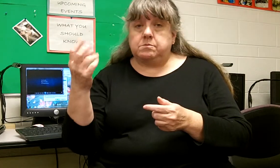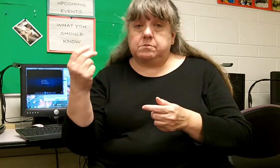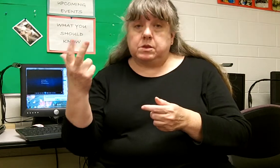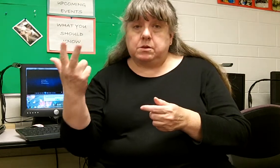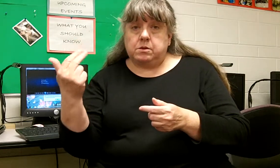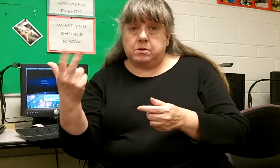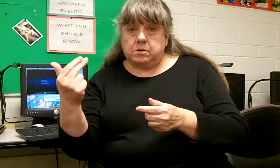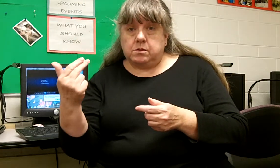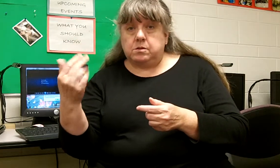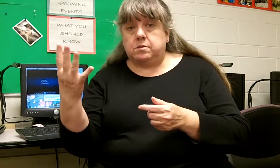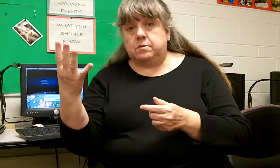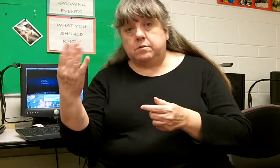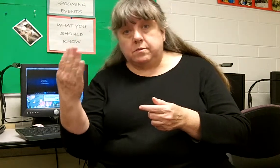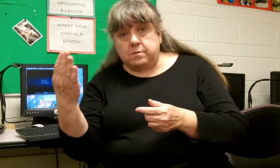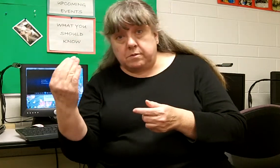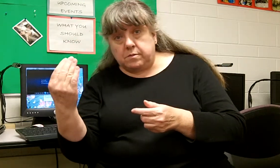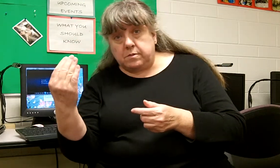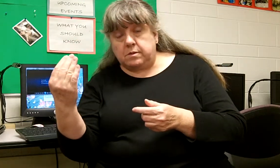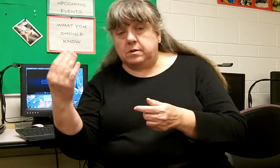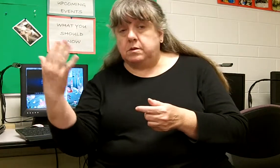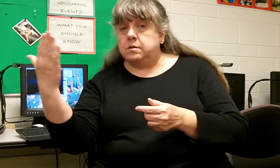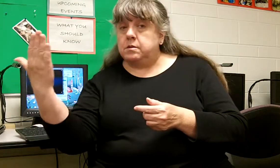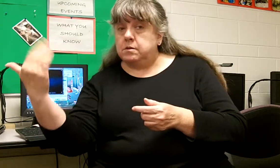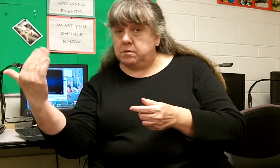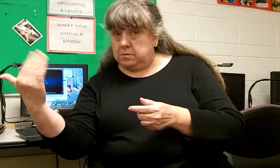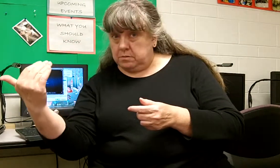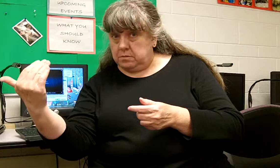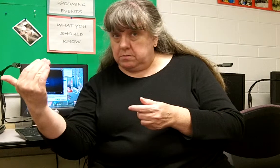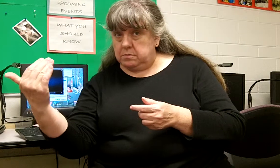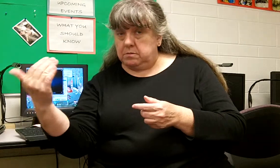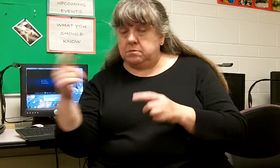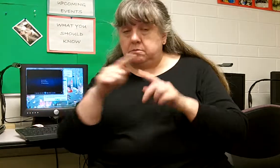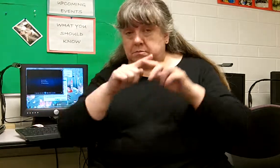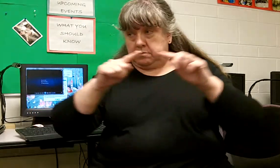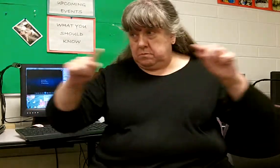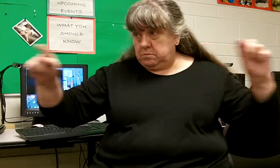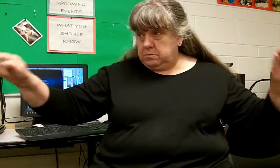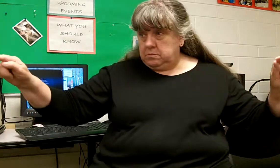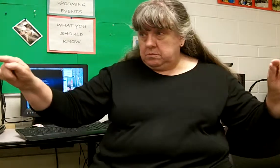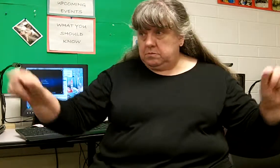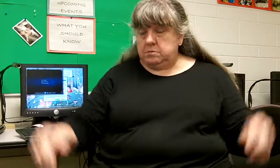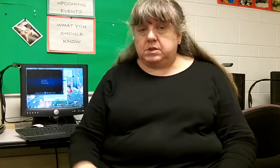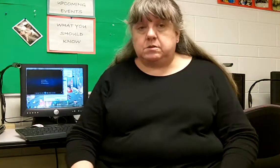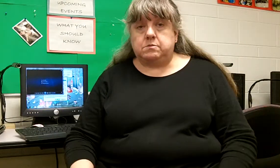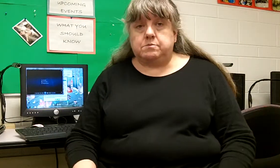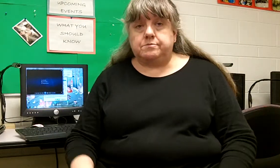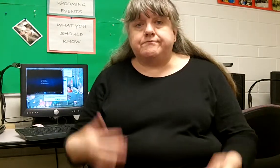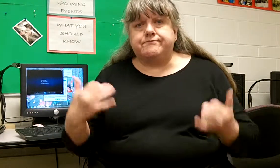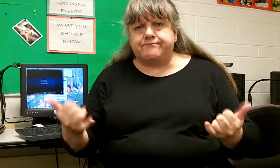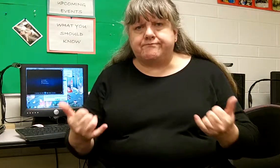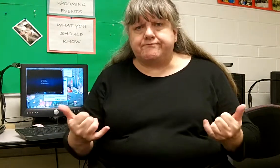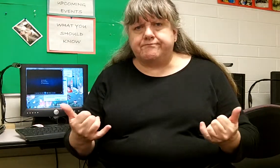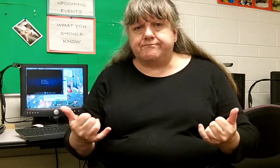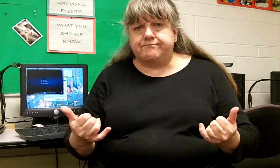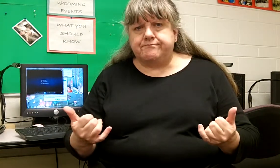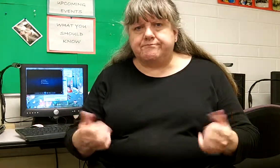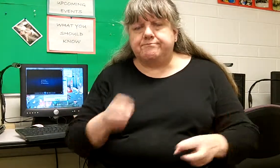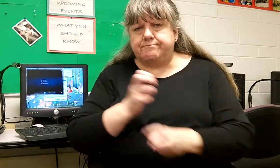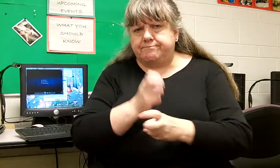14, 15. So let's do a hard problem. What is,